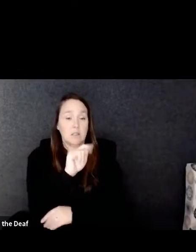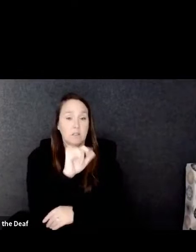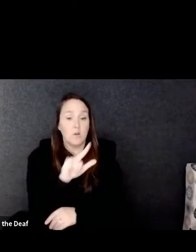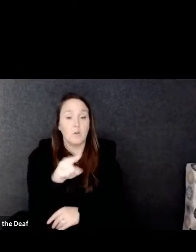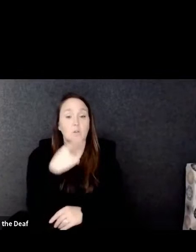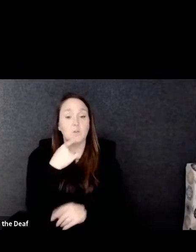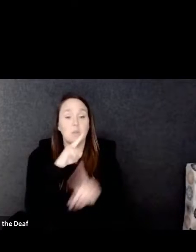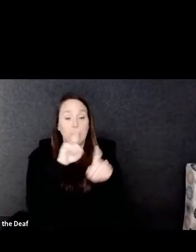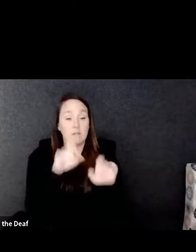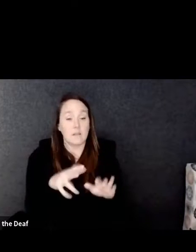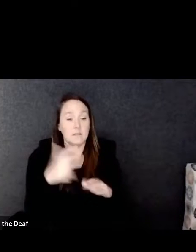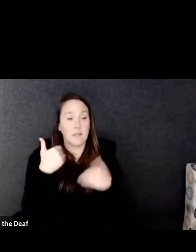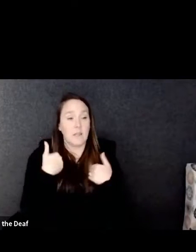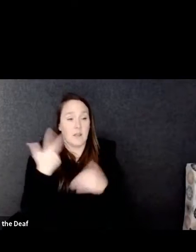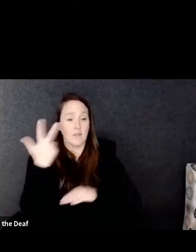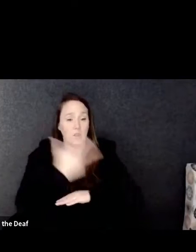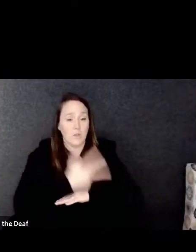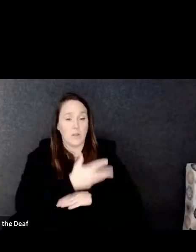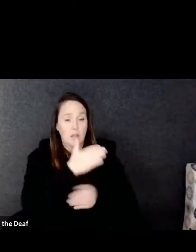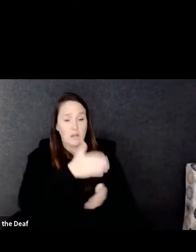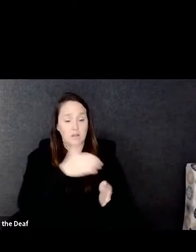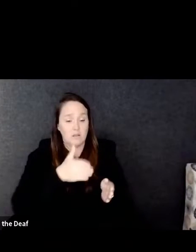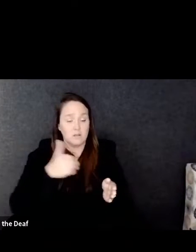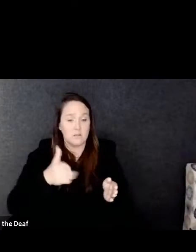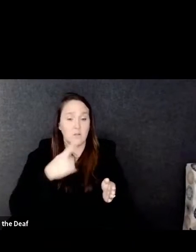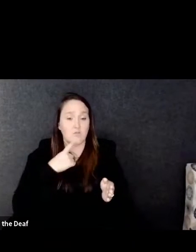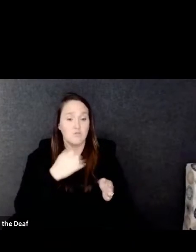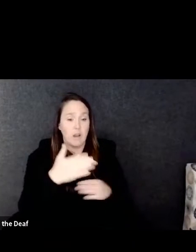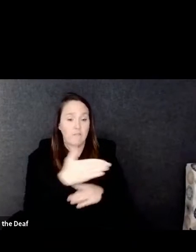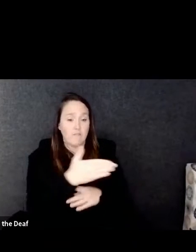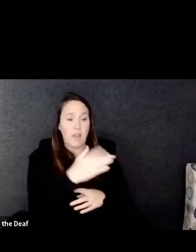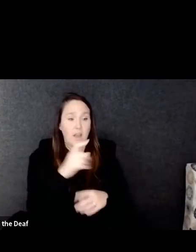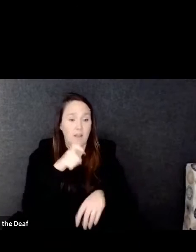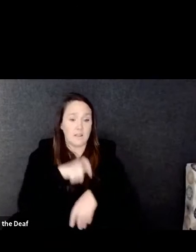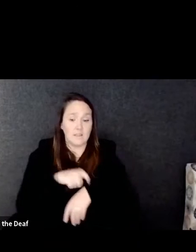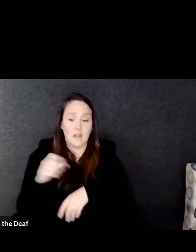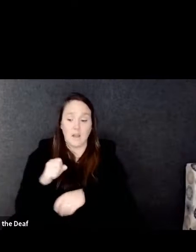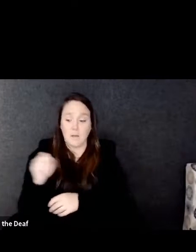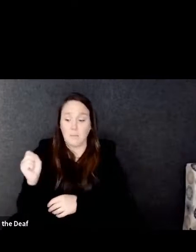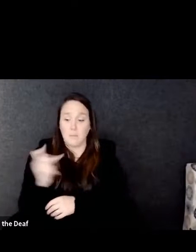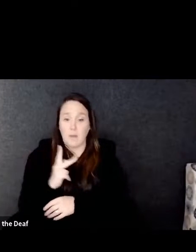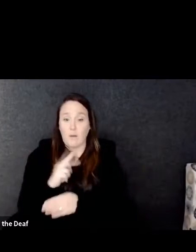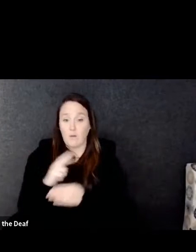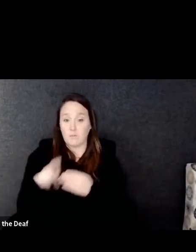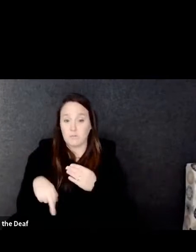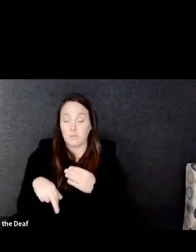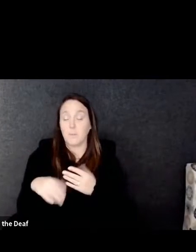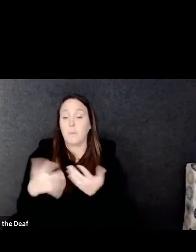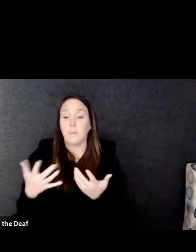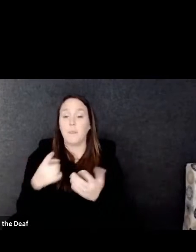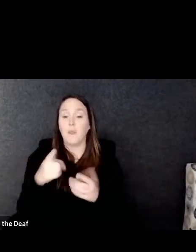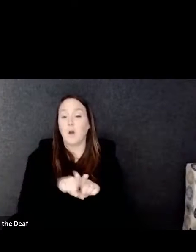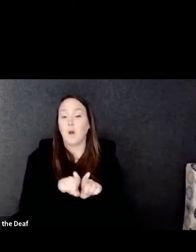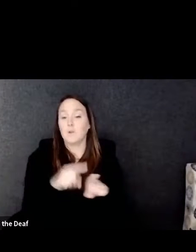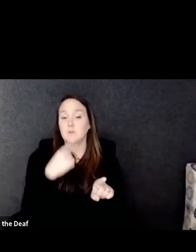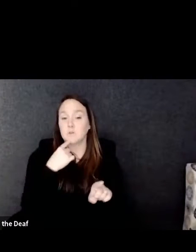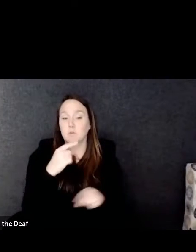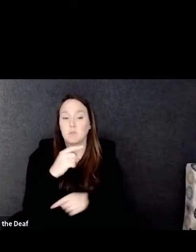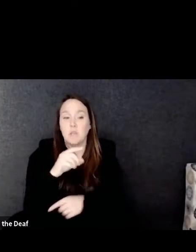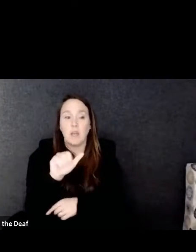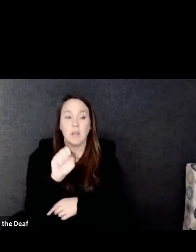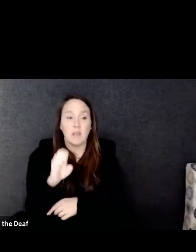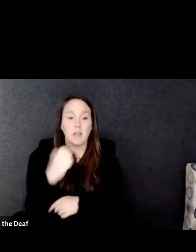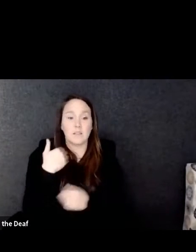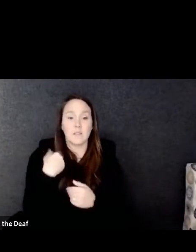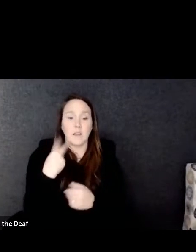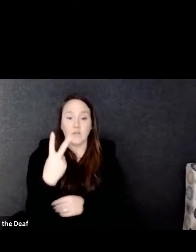that you had a 3-day trend of red flag days and turnaround time, which would indicate a trend. You also said that in cases you had 2 days of